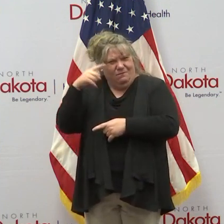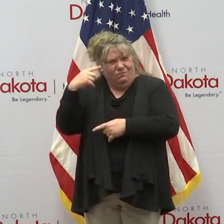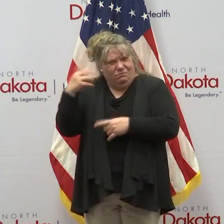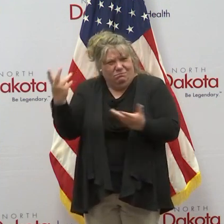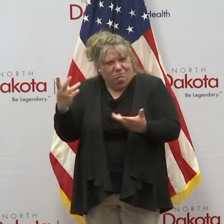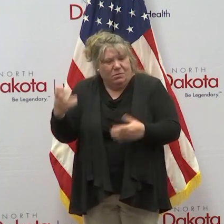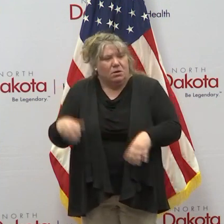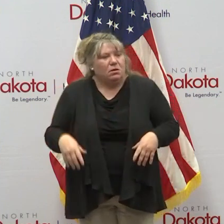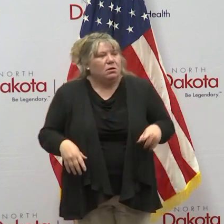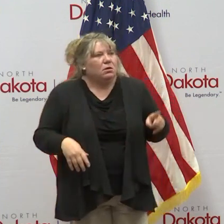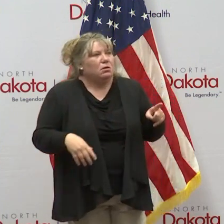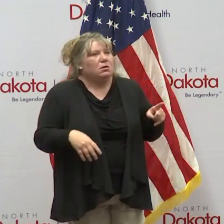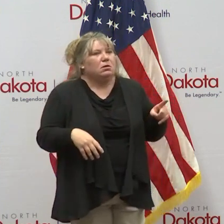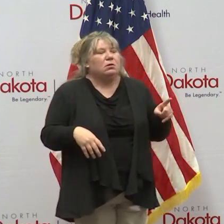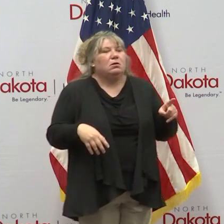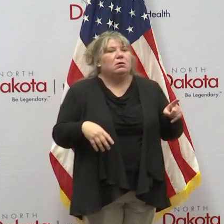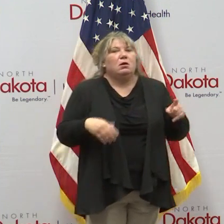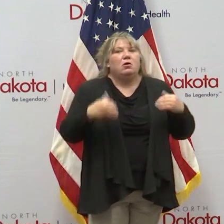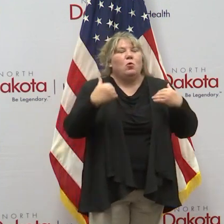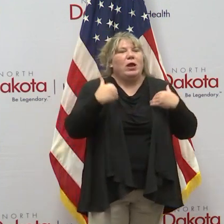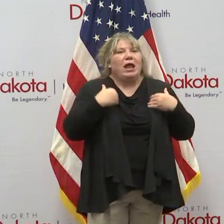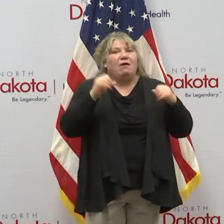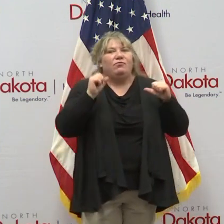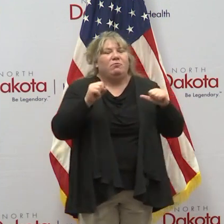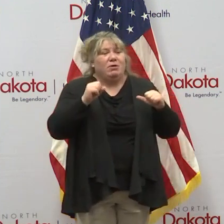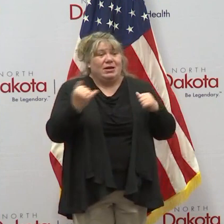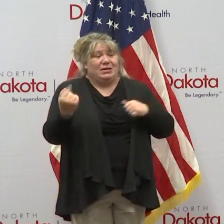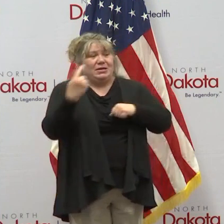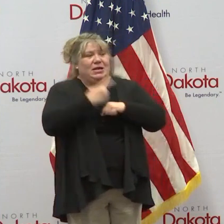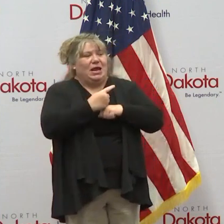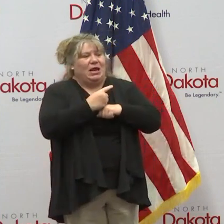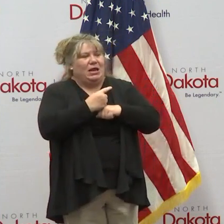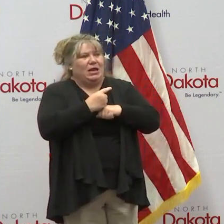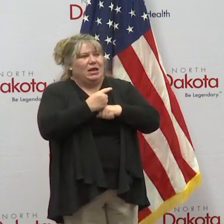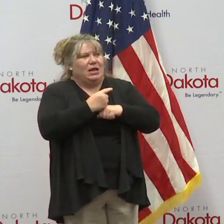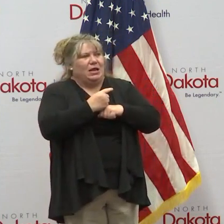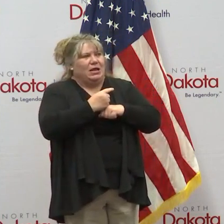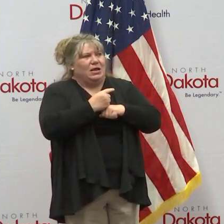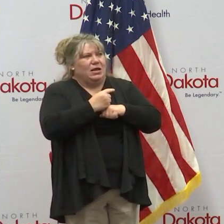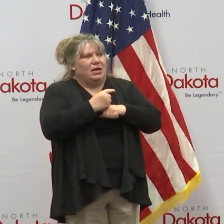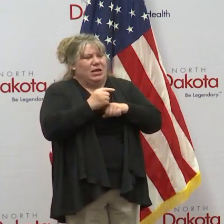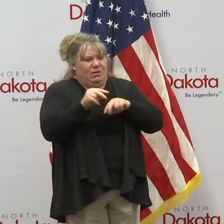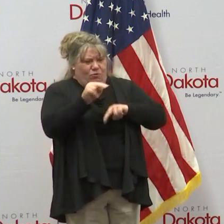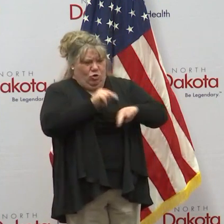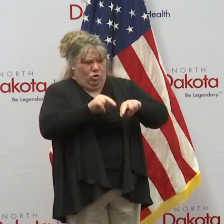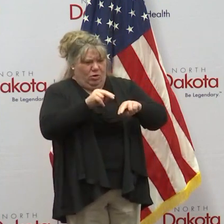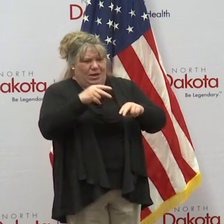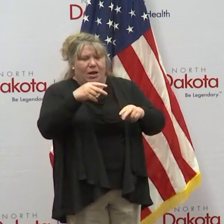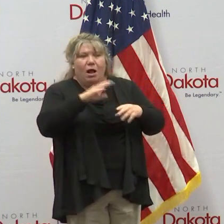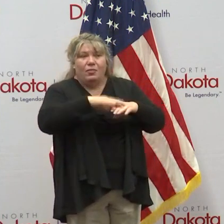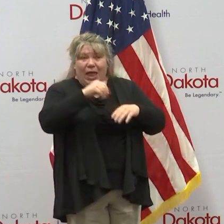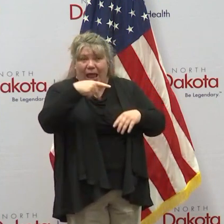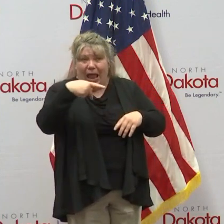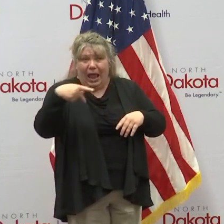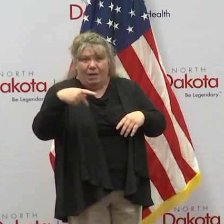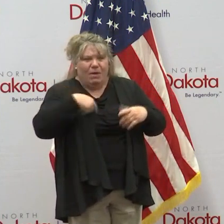So you have the ability today, if you look at places on the app, where it will list the locations